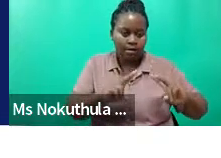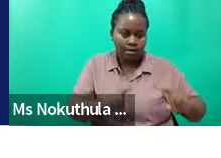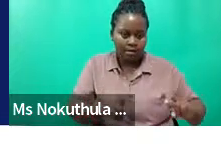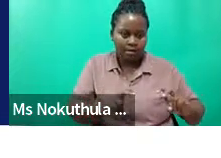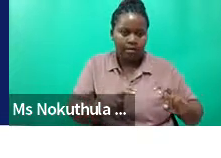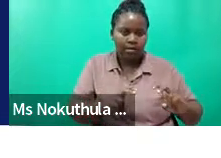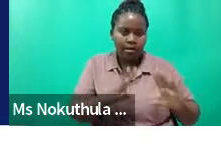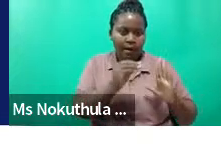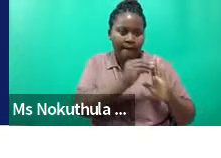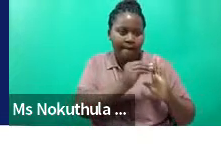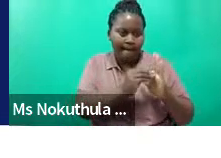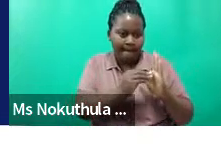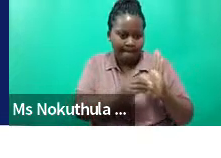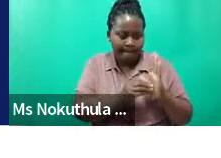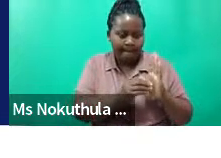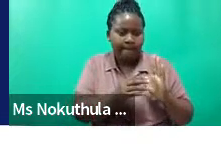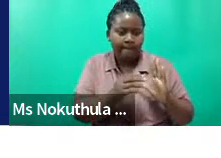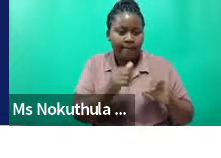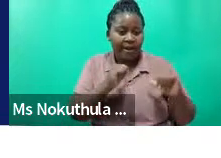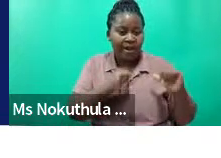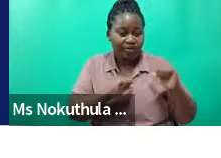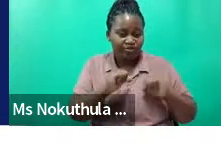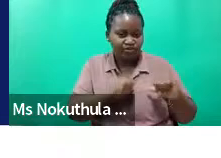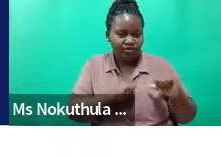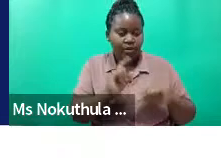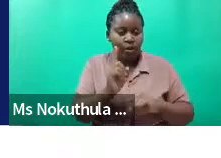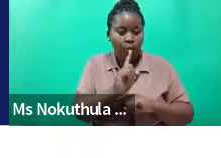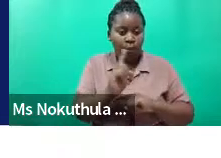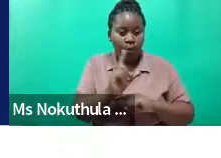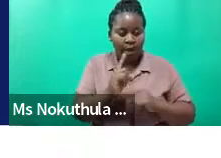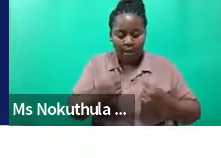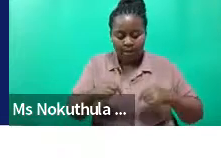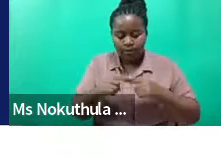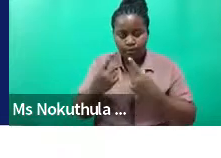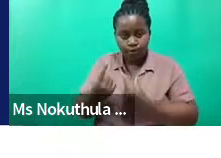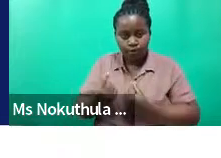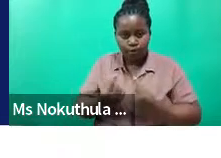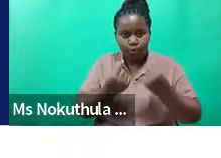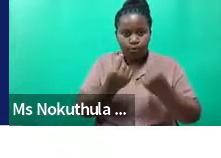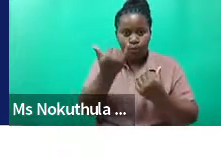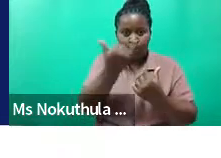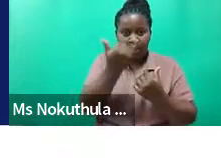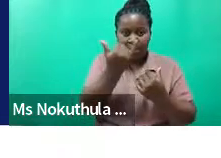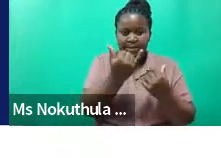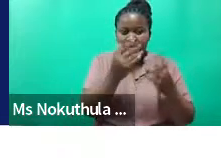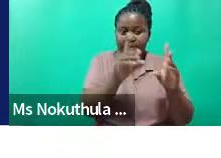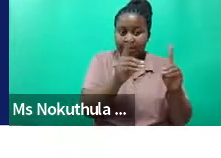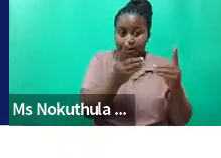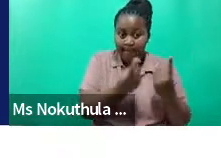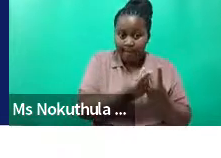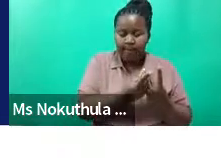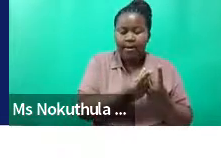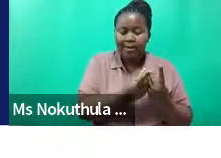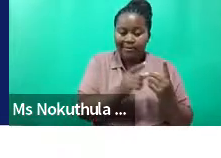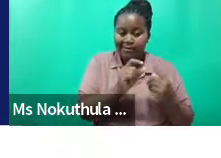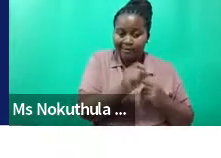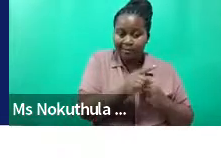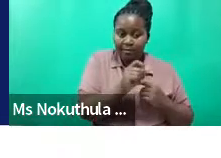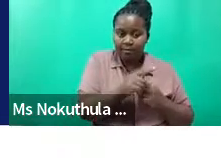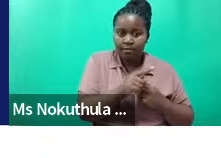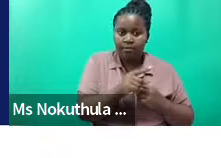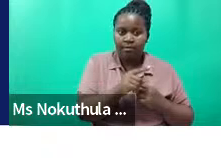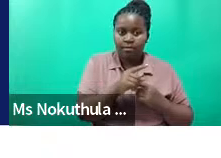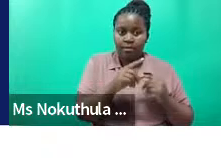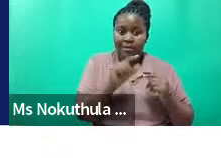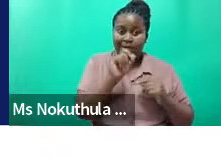into action. What do we do as a department that takes this research